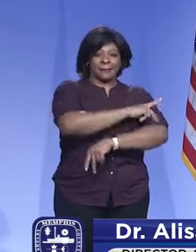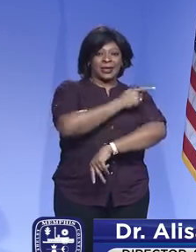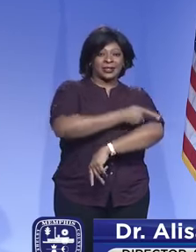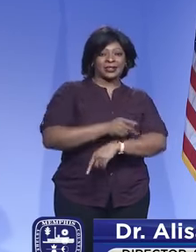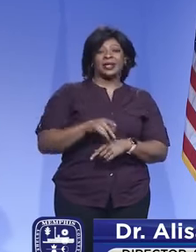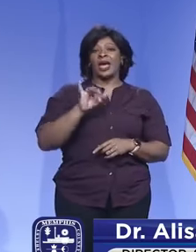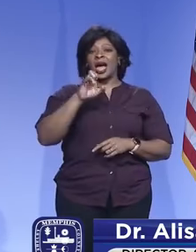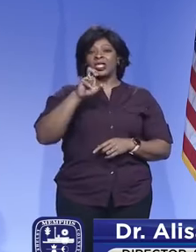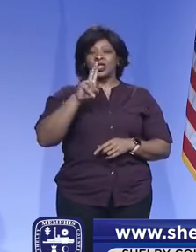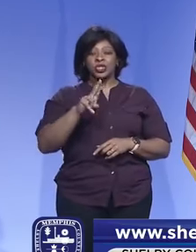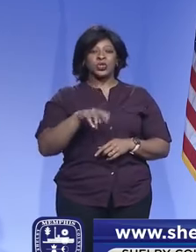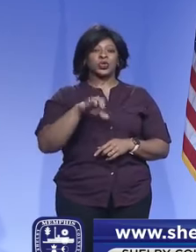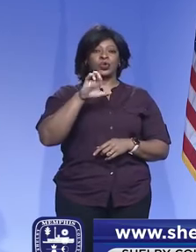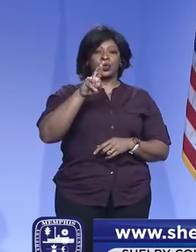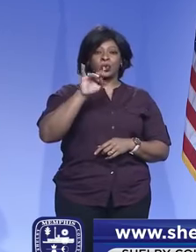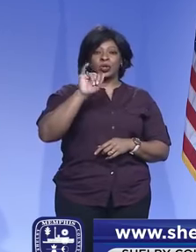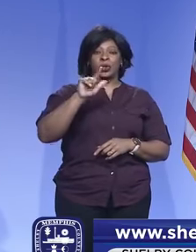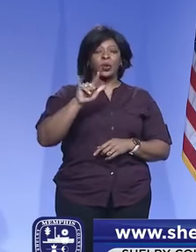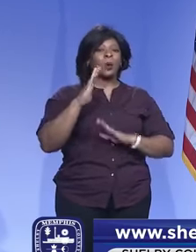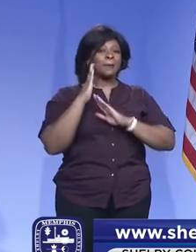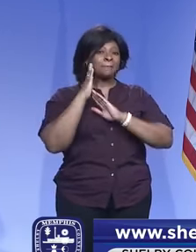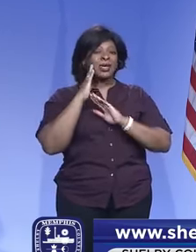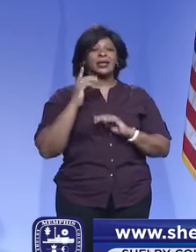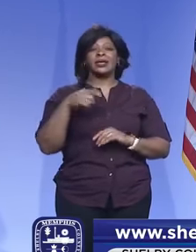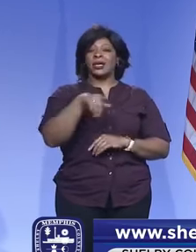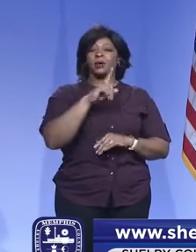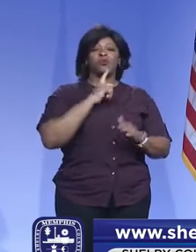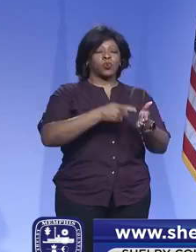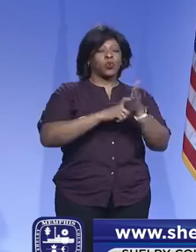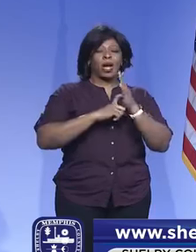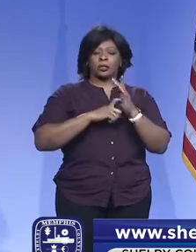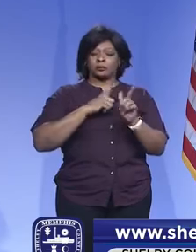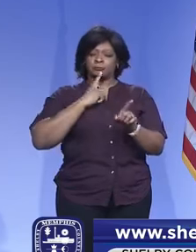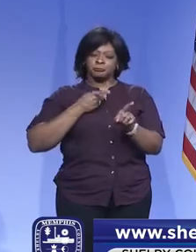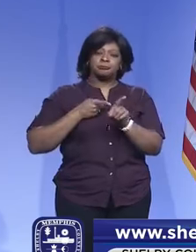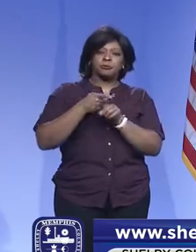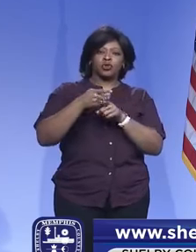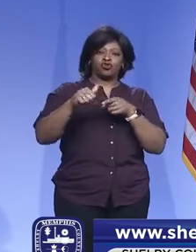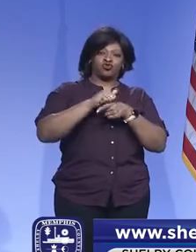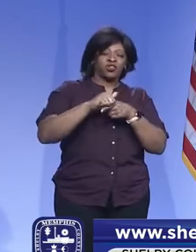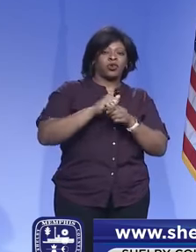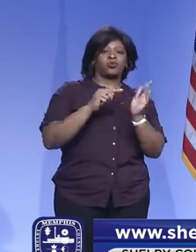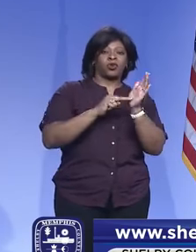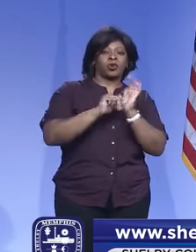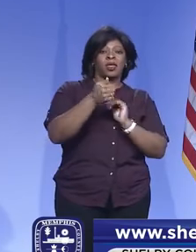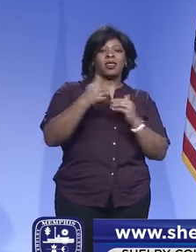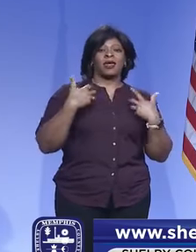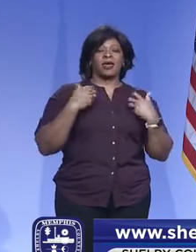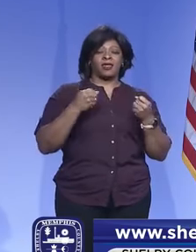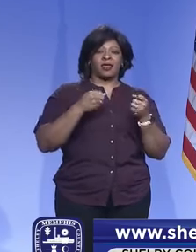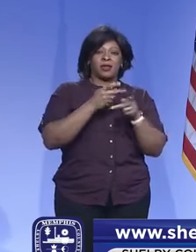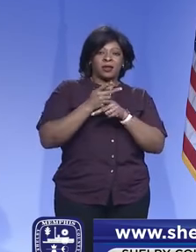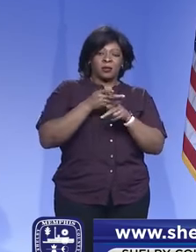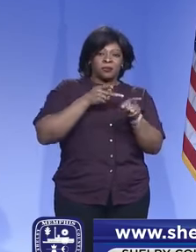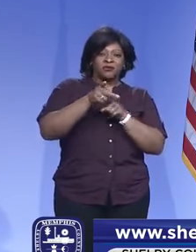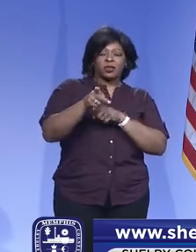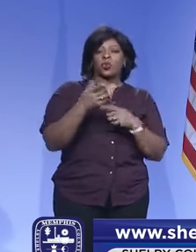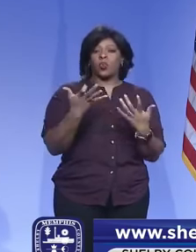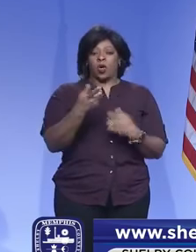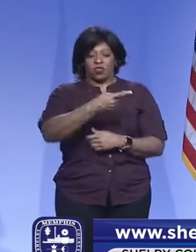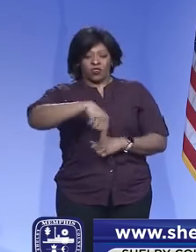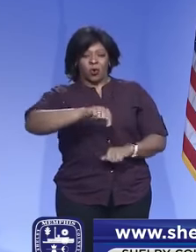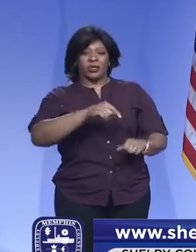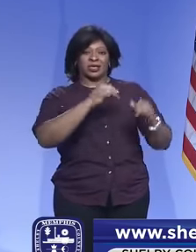care beds really require specifically trained nurses and other healthcare professionals, and ideally you want